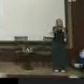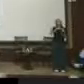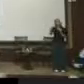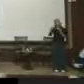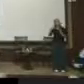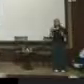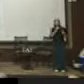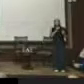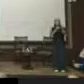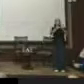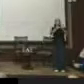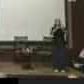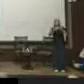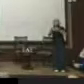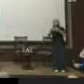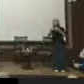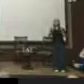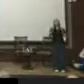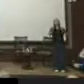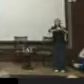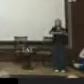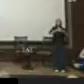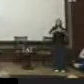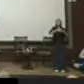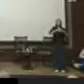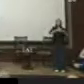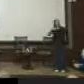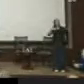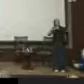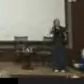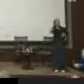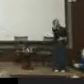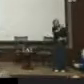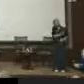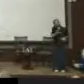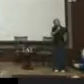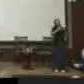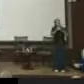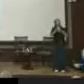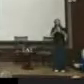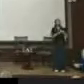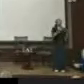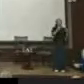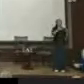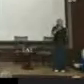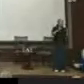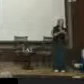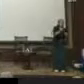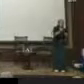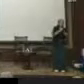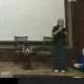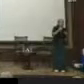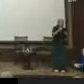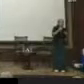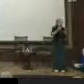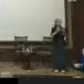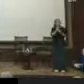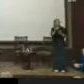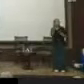our network, through partners. I think everybody needs to be there, persons with disability, their families, the organizations, private sector,